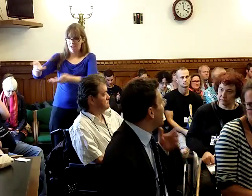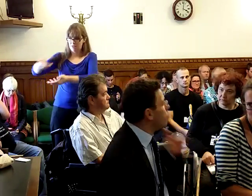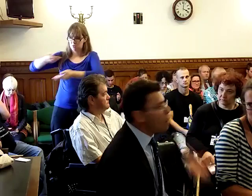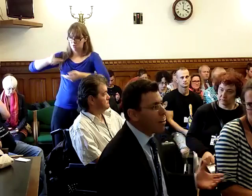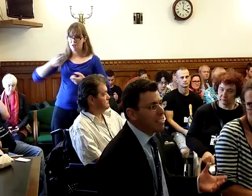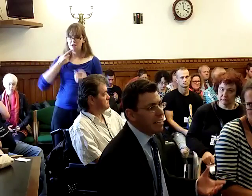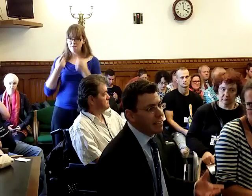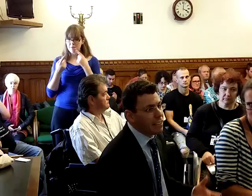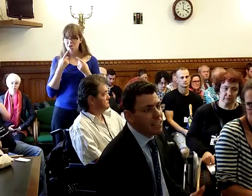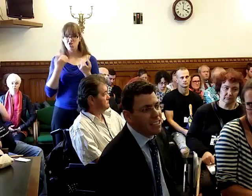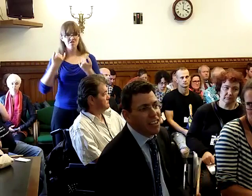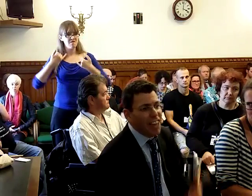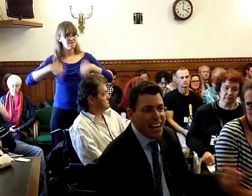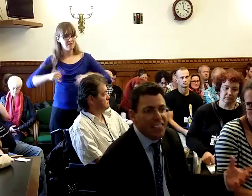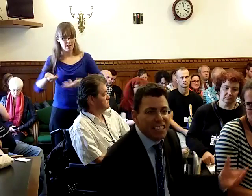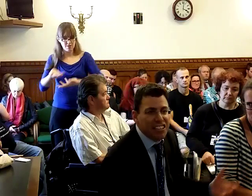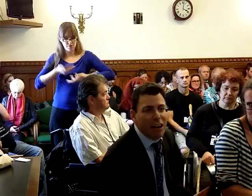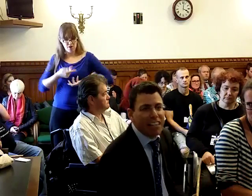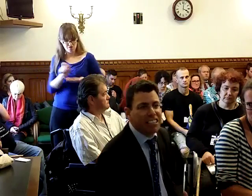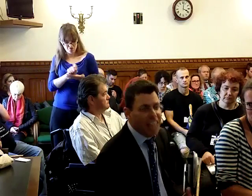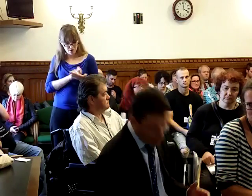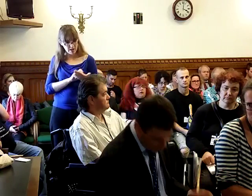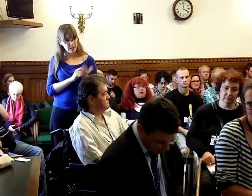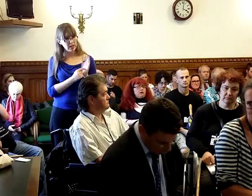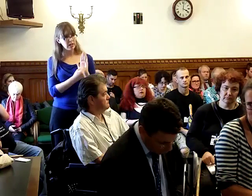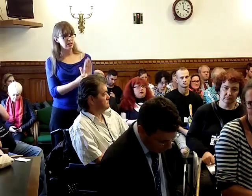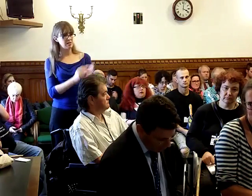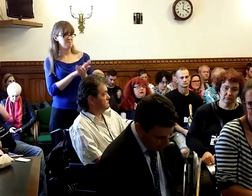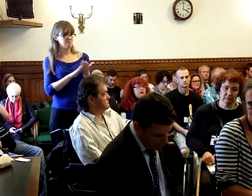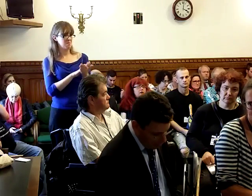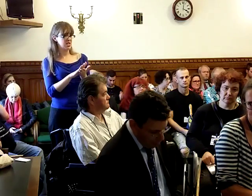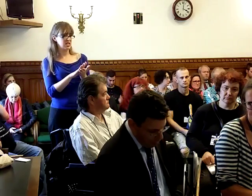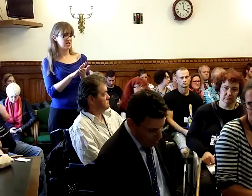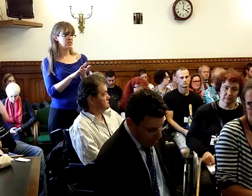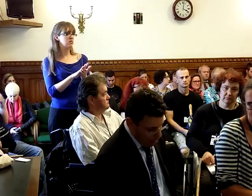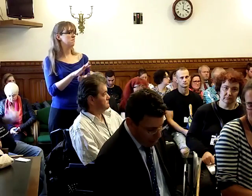to provide anything in writing so that anything's directly challengeable.